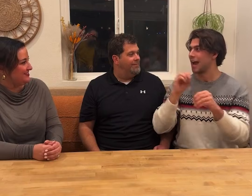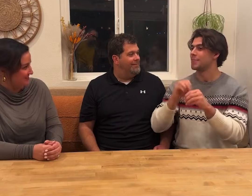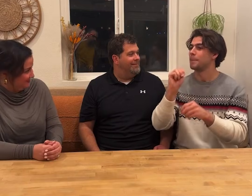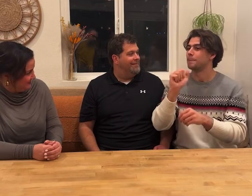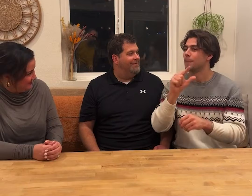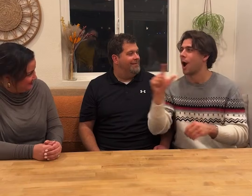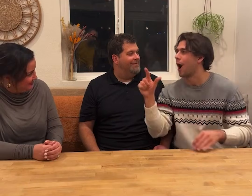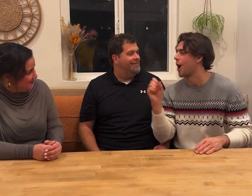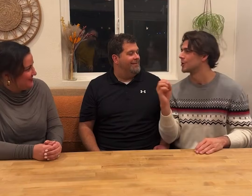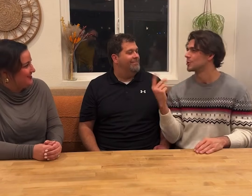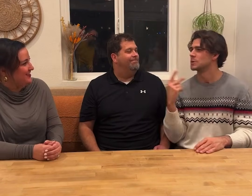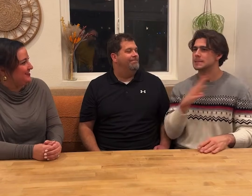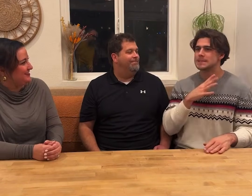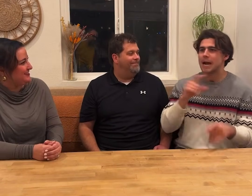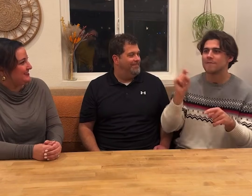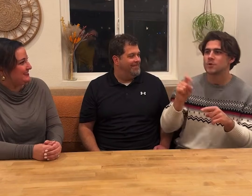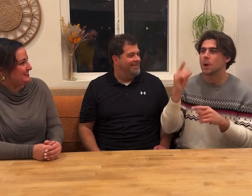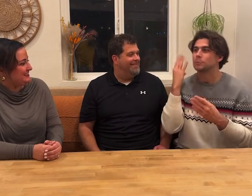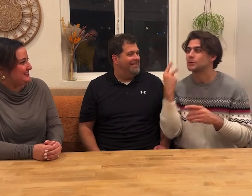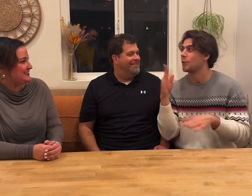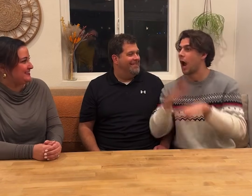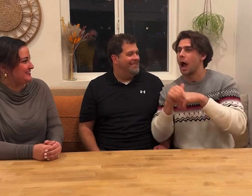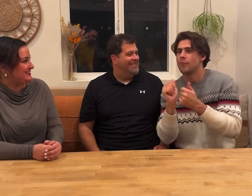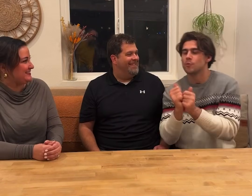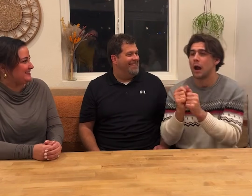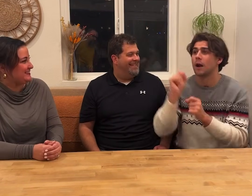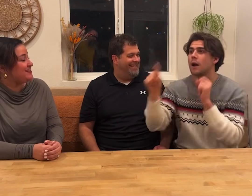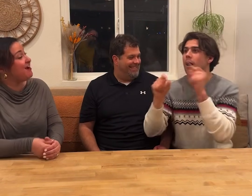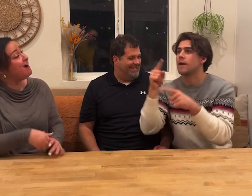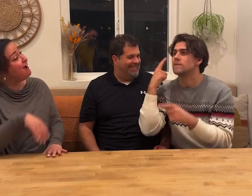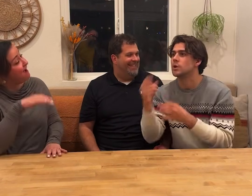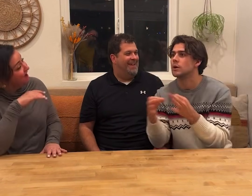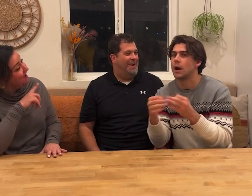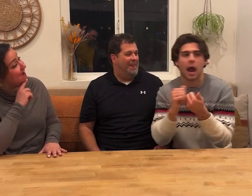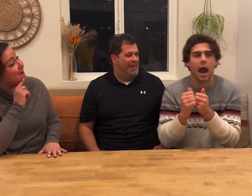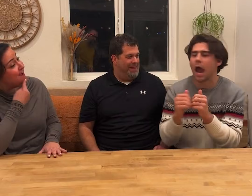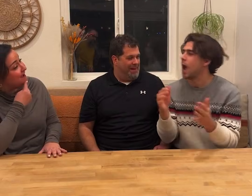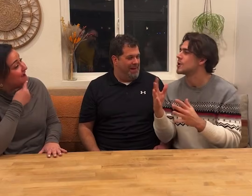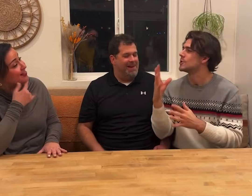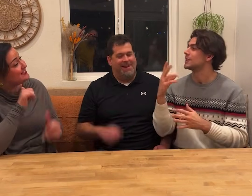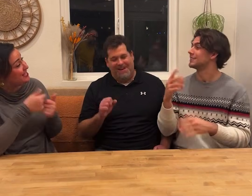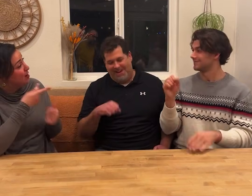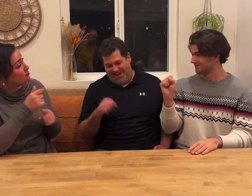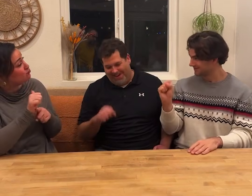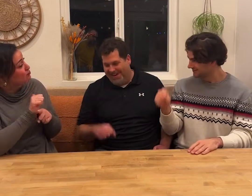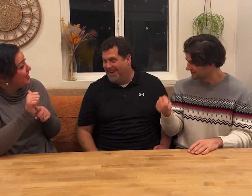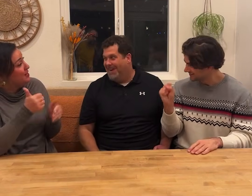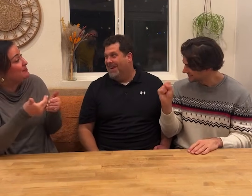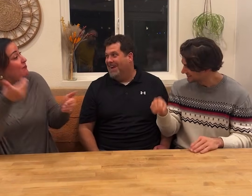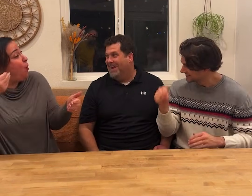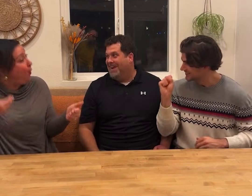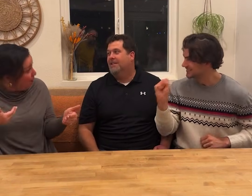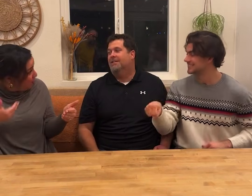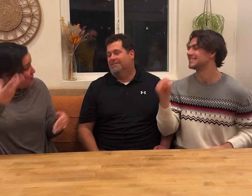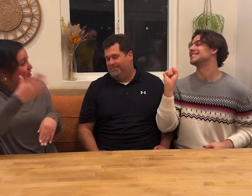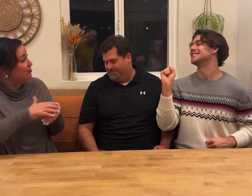set up scavenger hunts at the mall where we'd have to go in just so that we had real life experiences prior to getting on the show. You